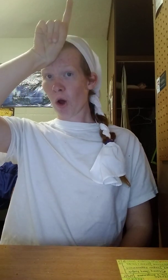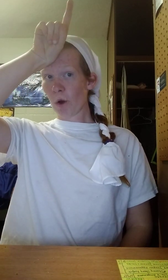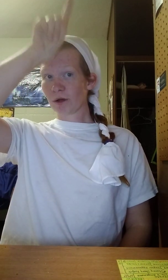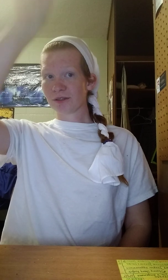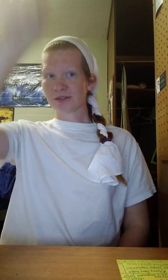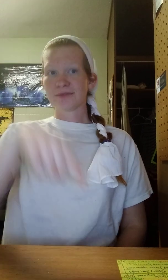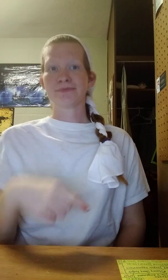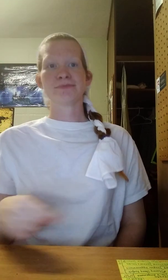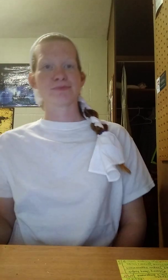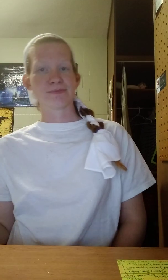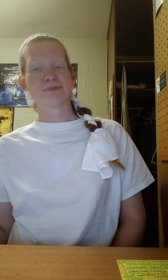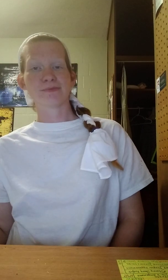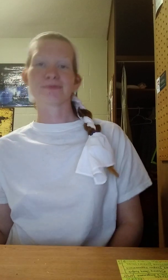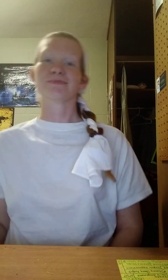unicorn.